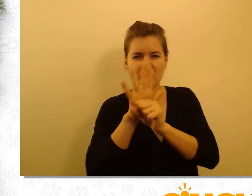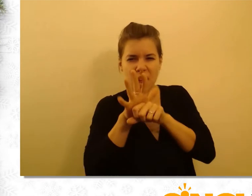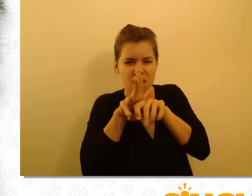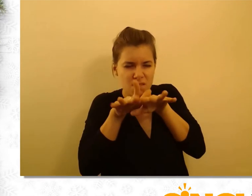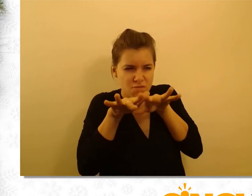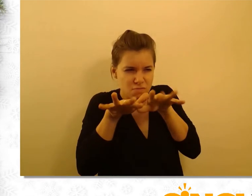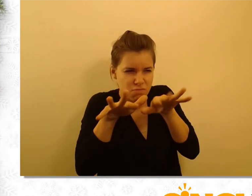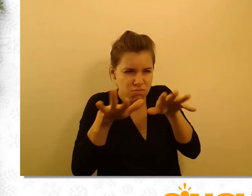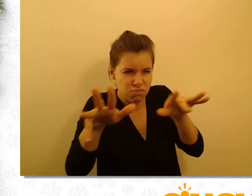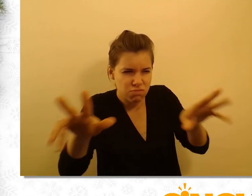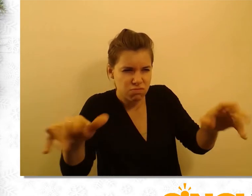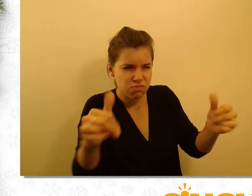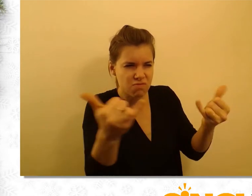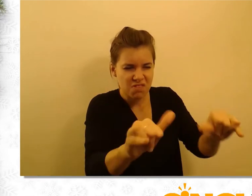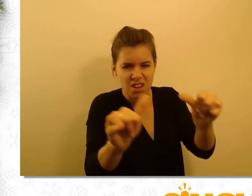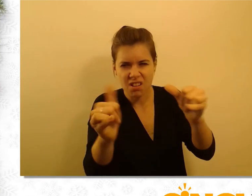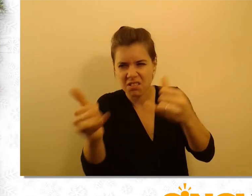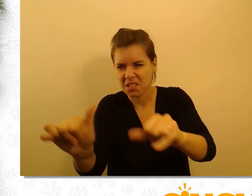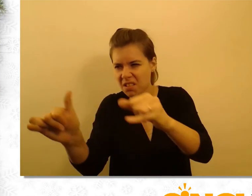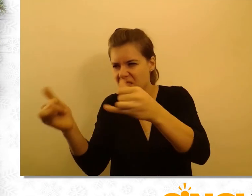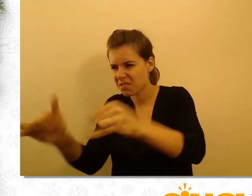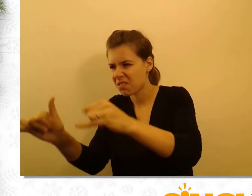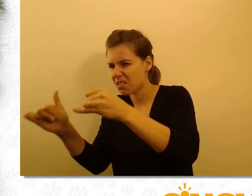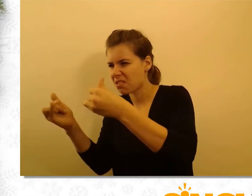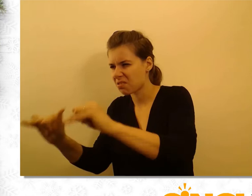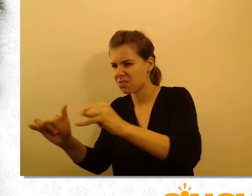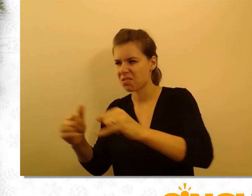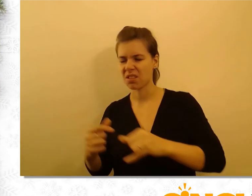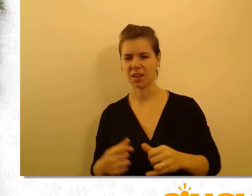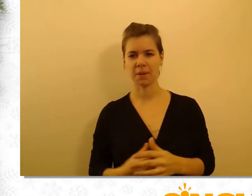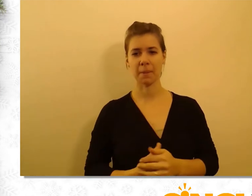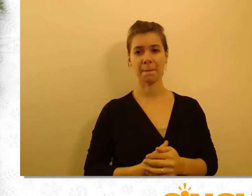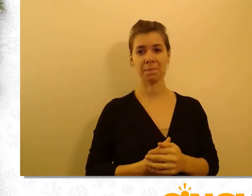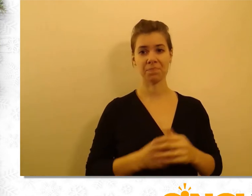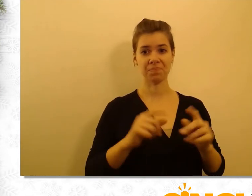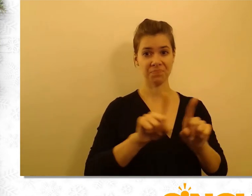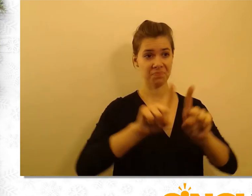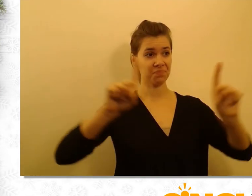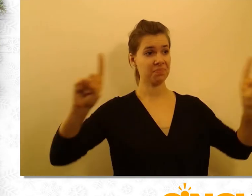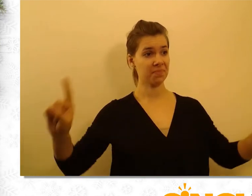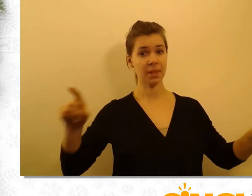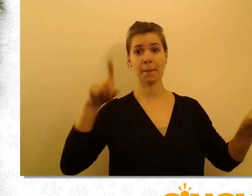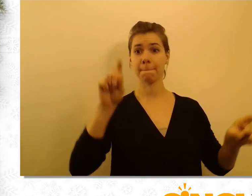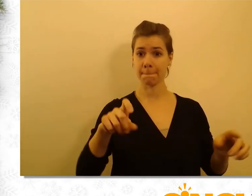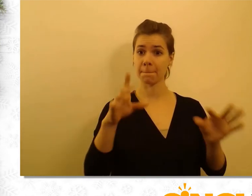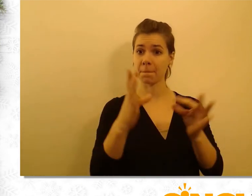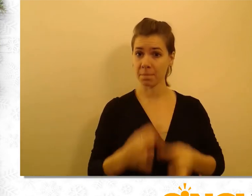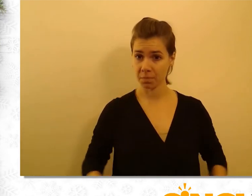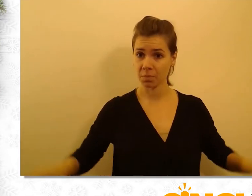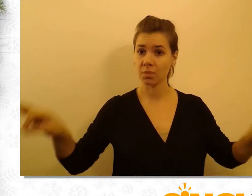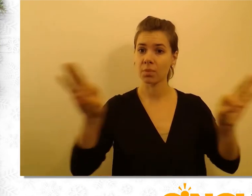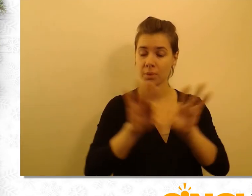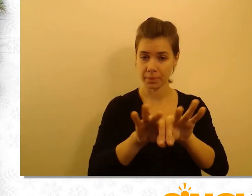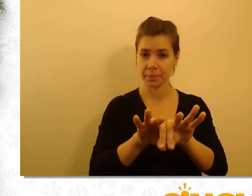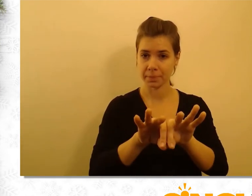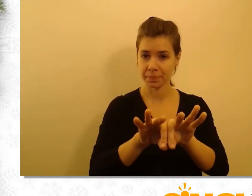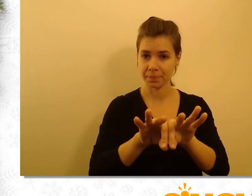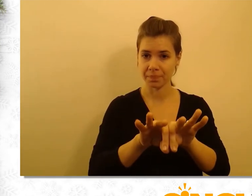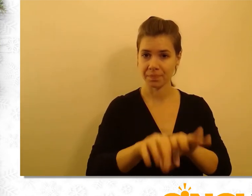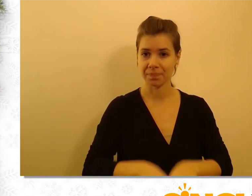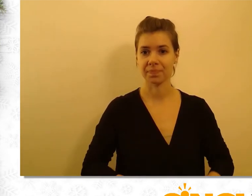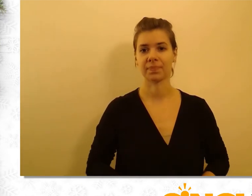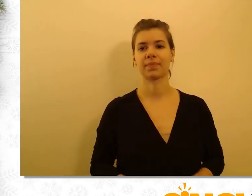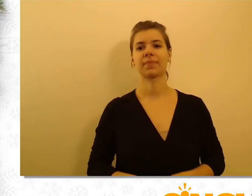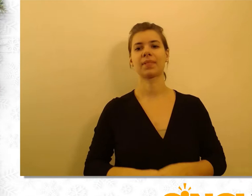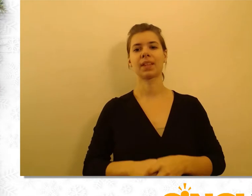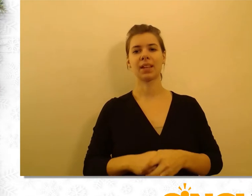COVID-19 keeps us in quarantine. Keep your social distance or shelter in